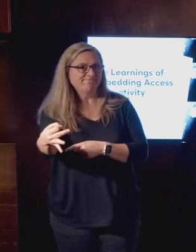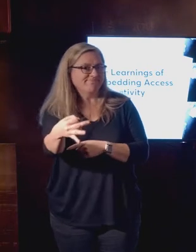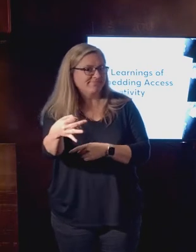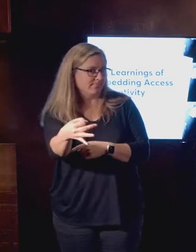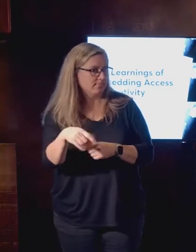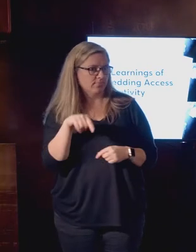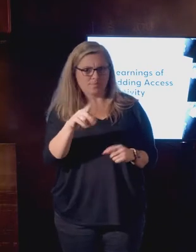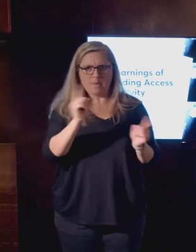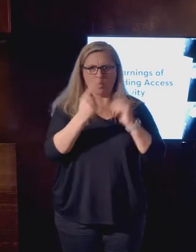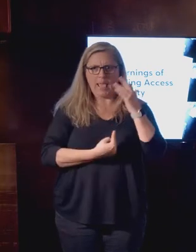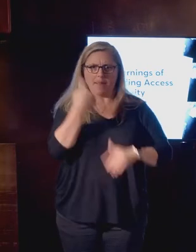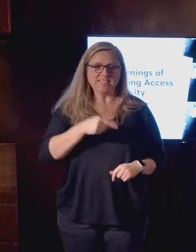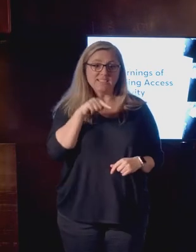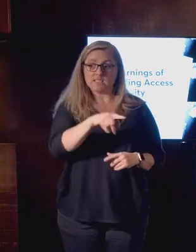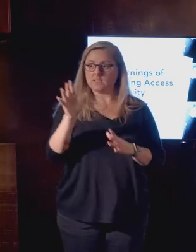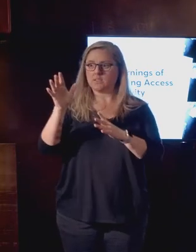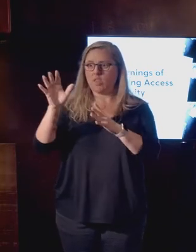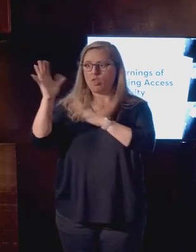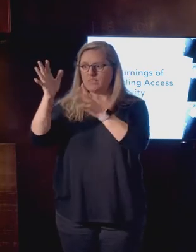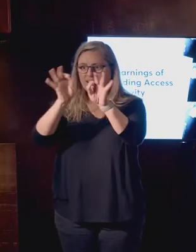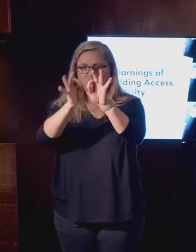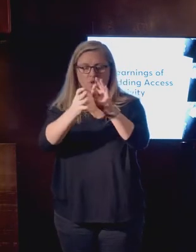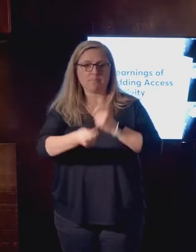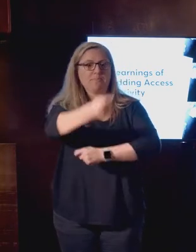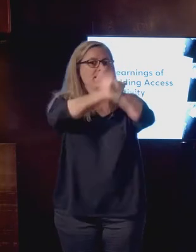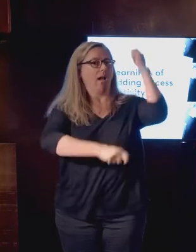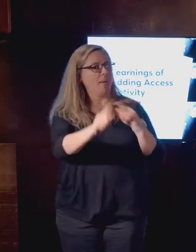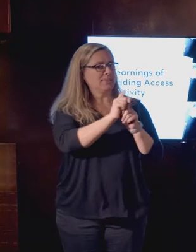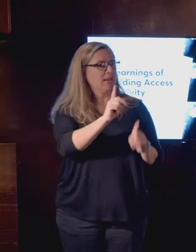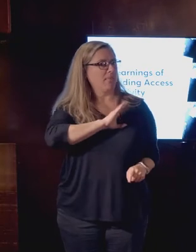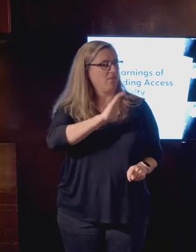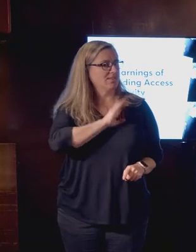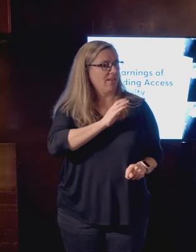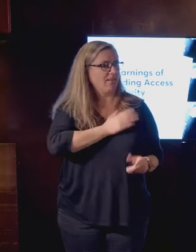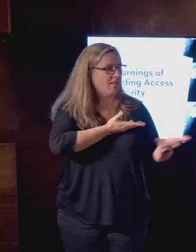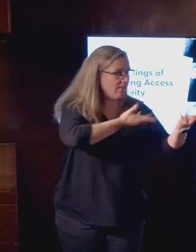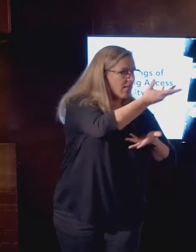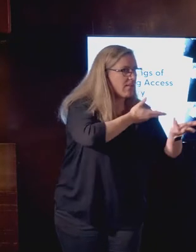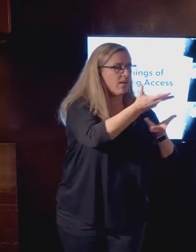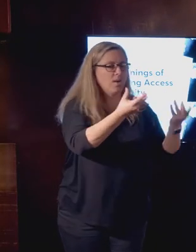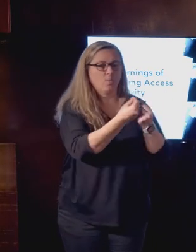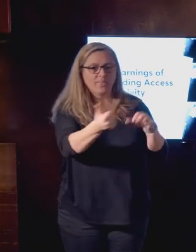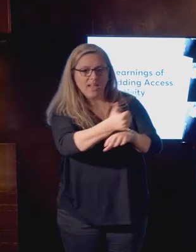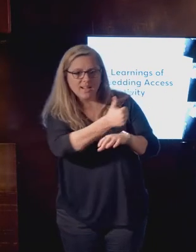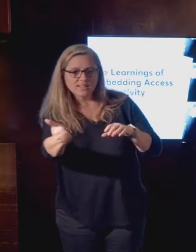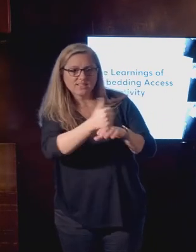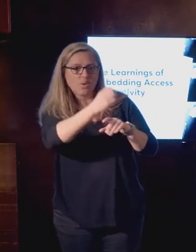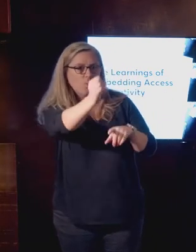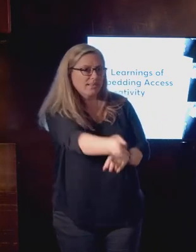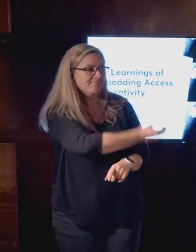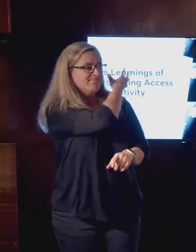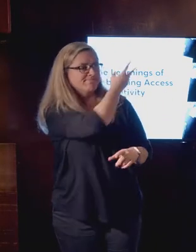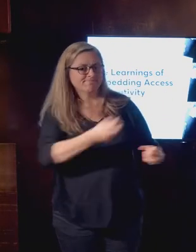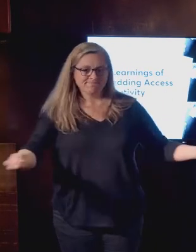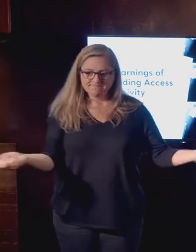of the performance? When an Auslan interpreter interacts with the actor and becomes a character, when projected captions become part of the art design or the